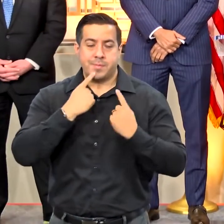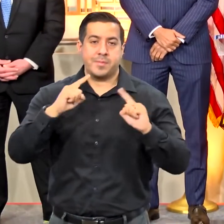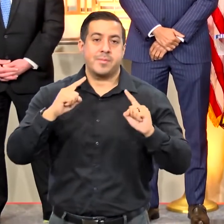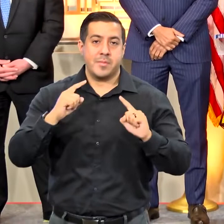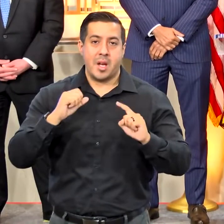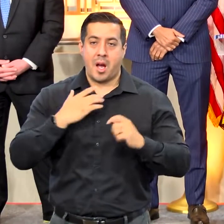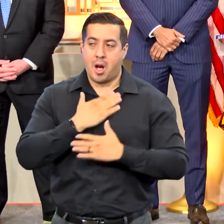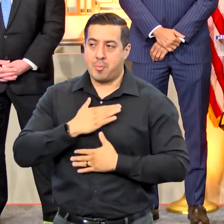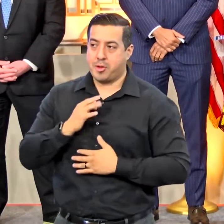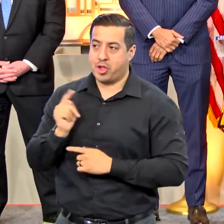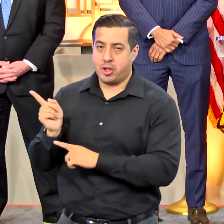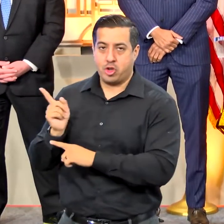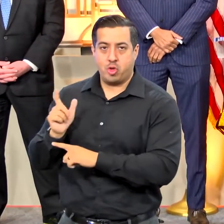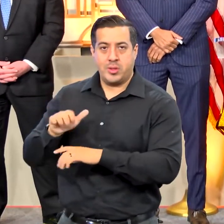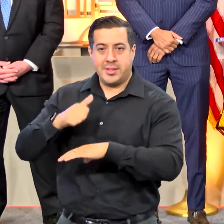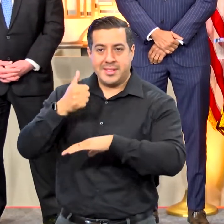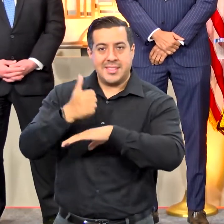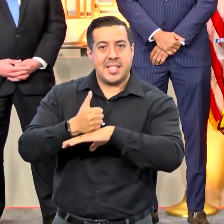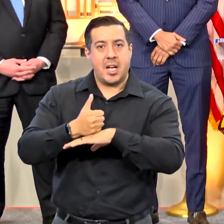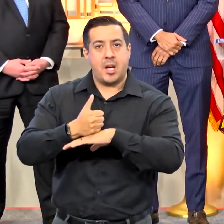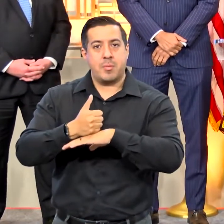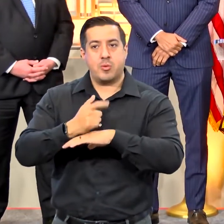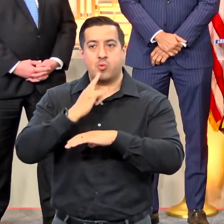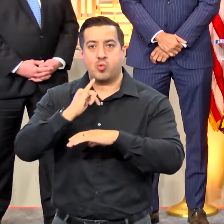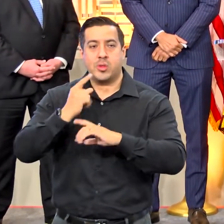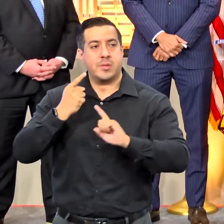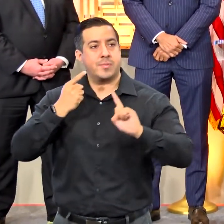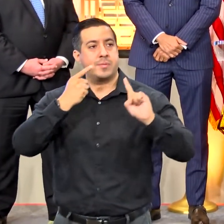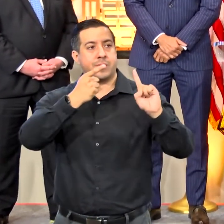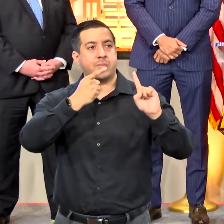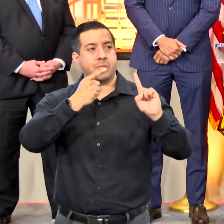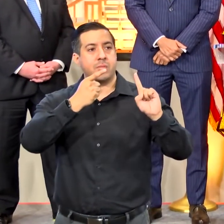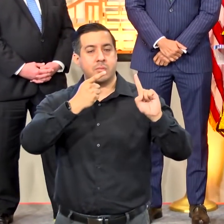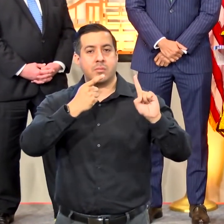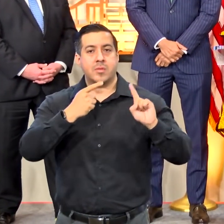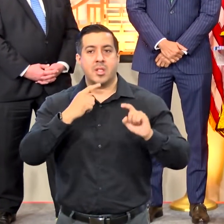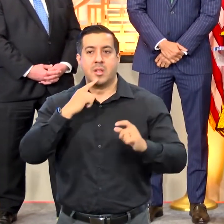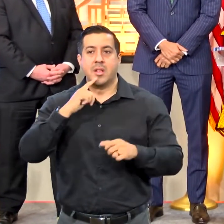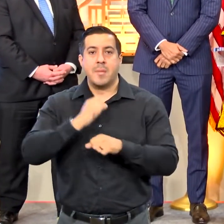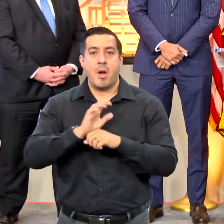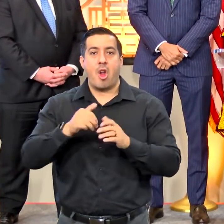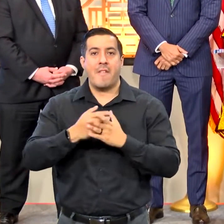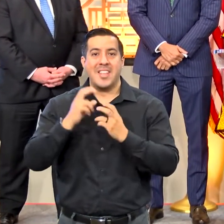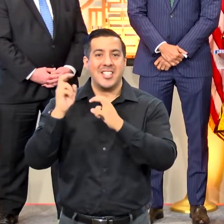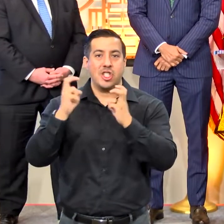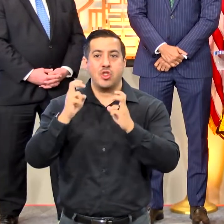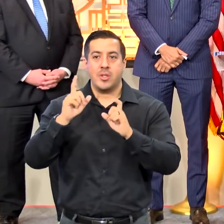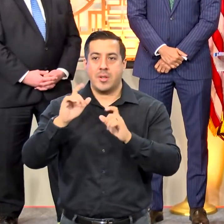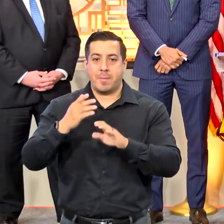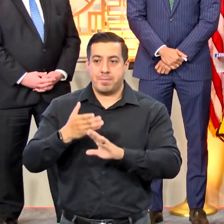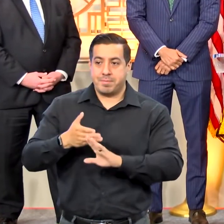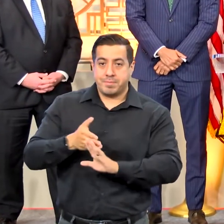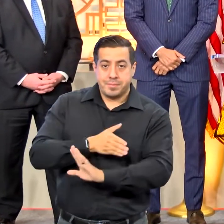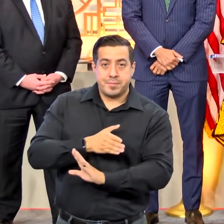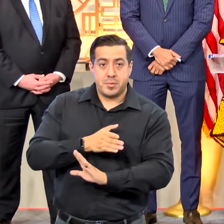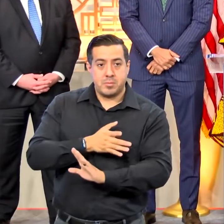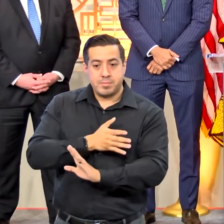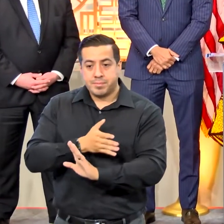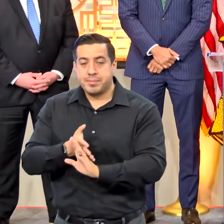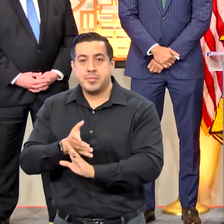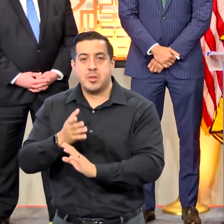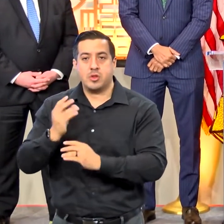I appreciate you setting this North Star and committing to this issue as you have over the past few years. And to